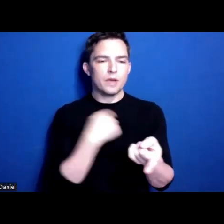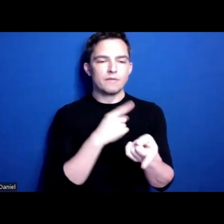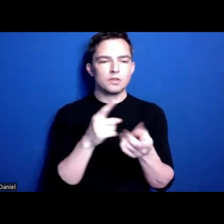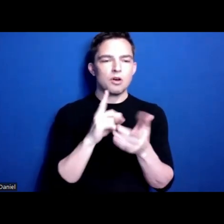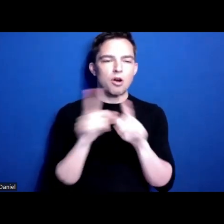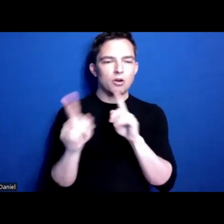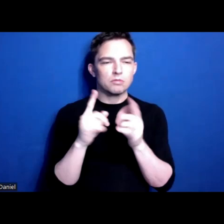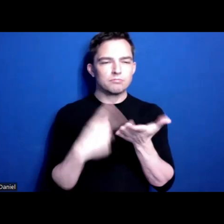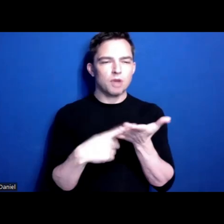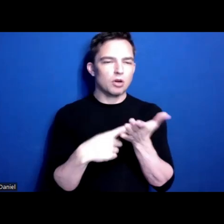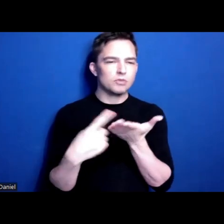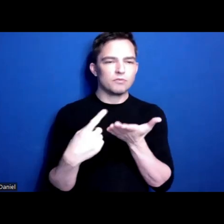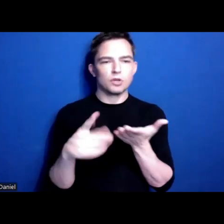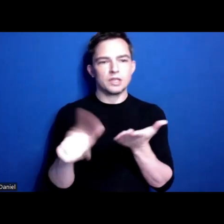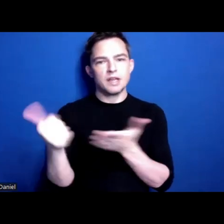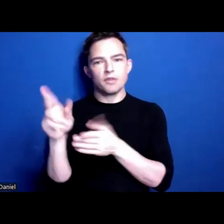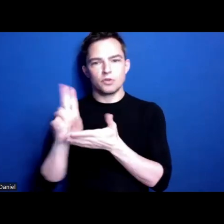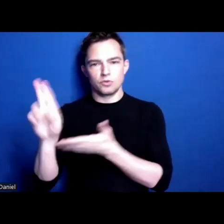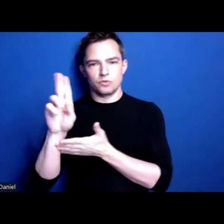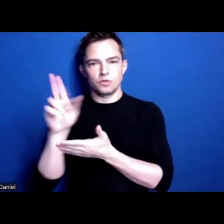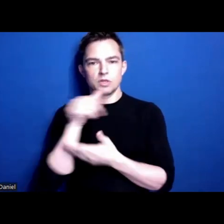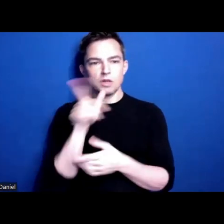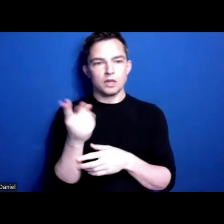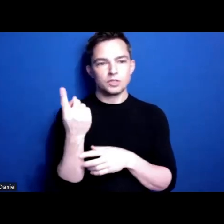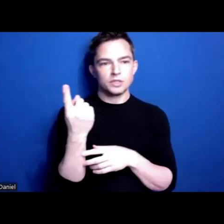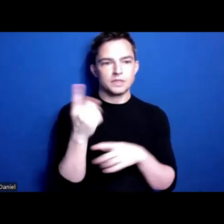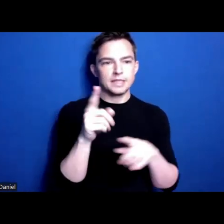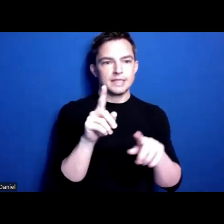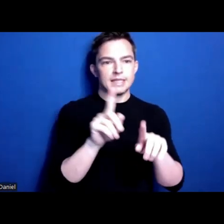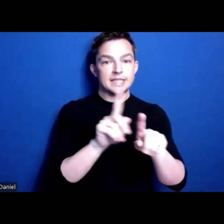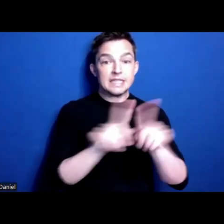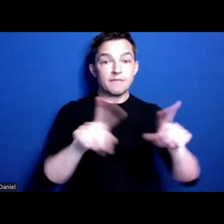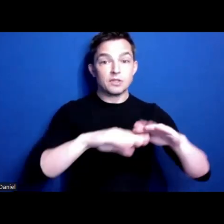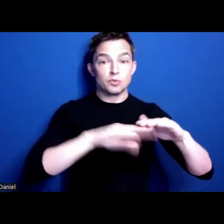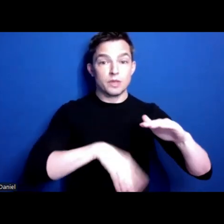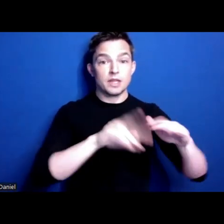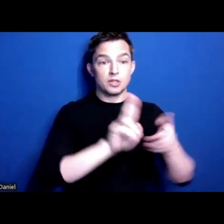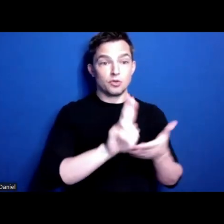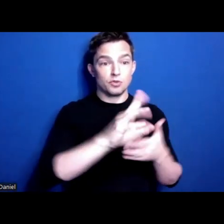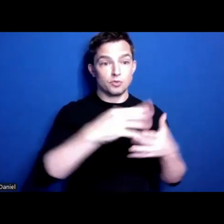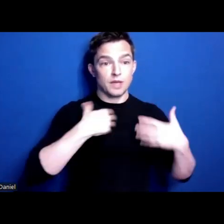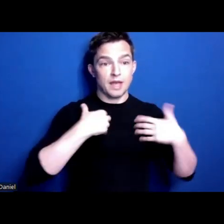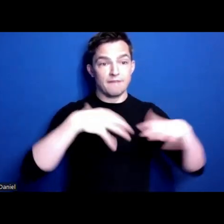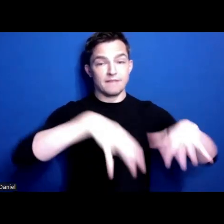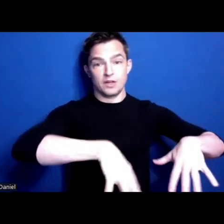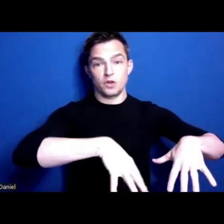university, not merely for difference within the university we have.